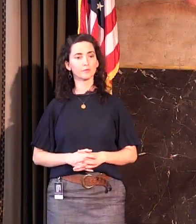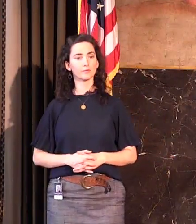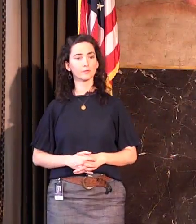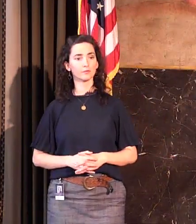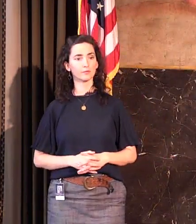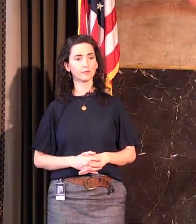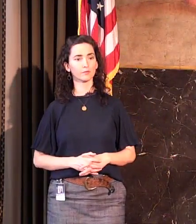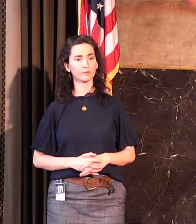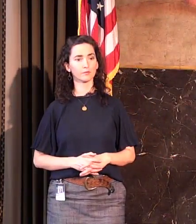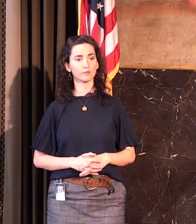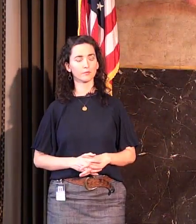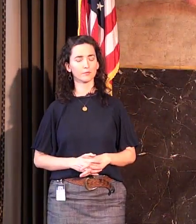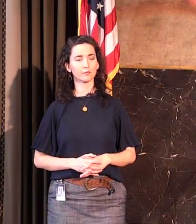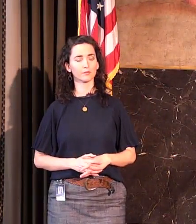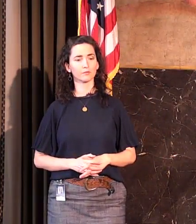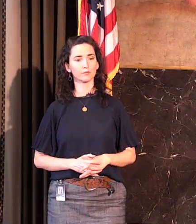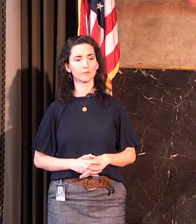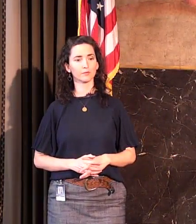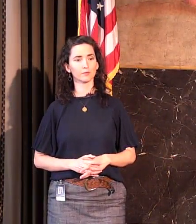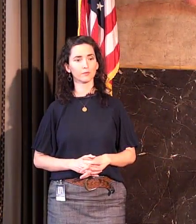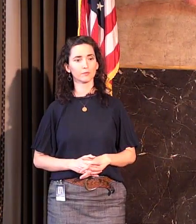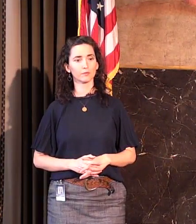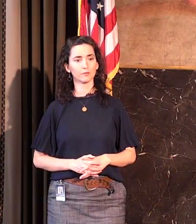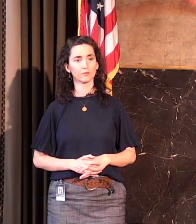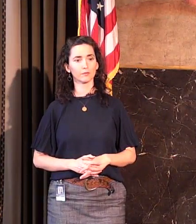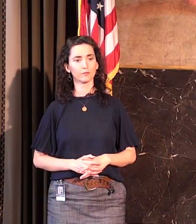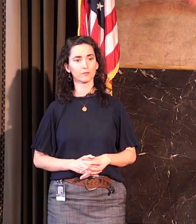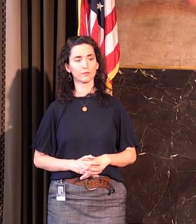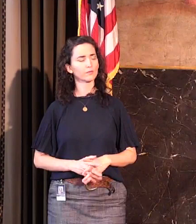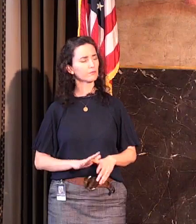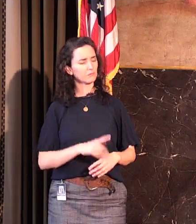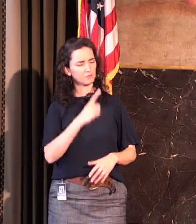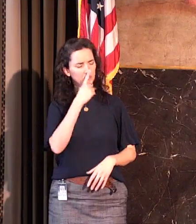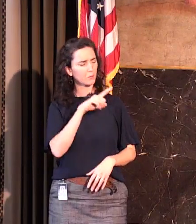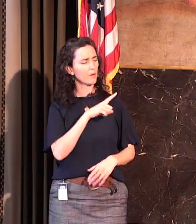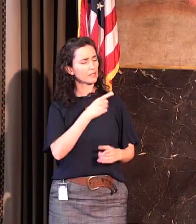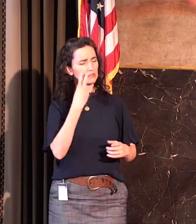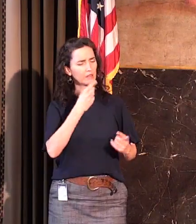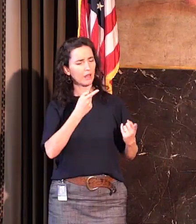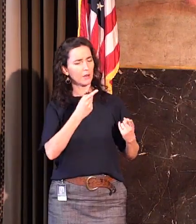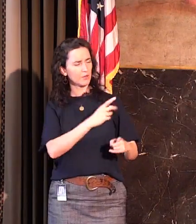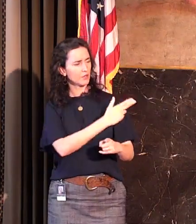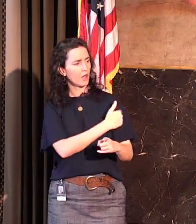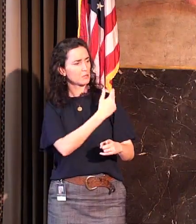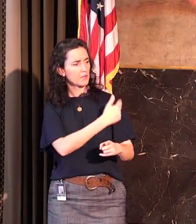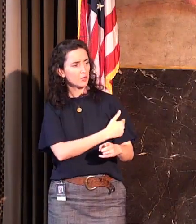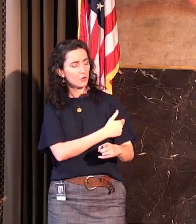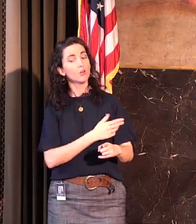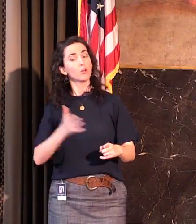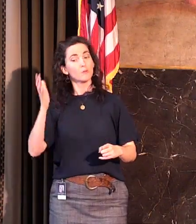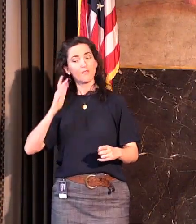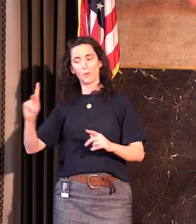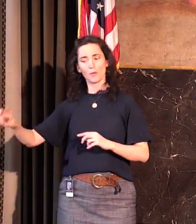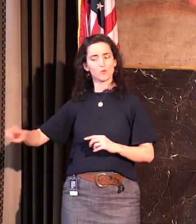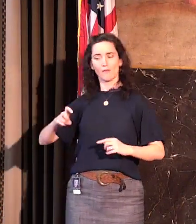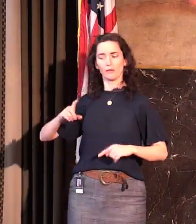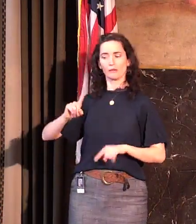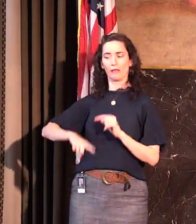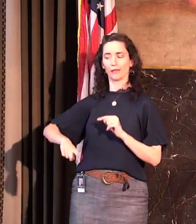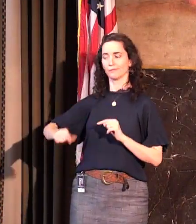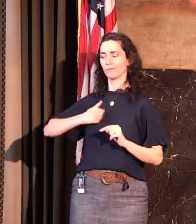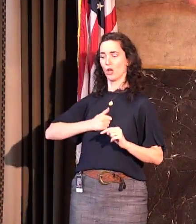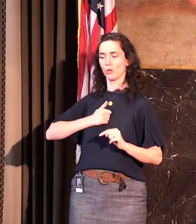what's going on in the hospitals? I mean, are we running out of seeing transfers from elsewhere like we were before? Yeah, and